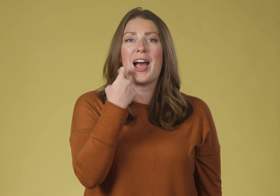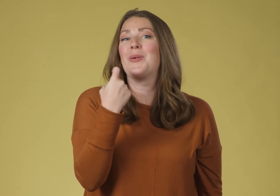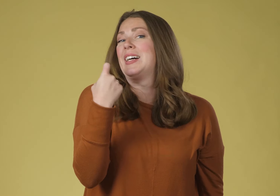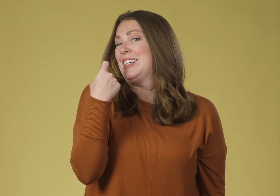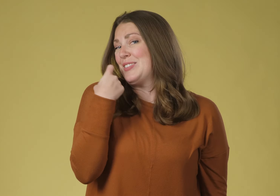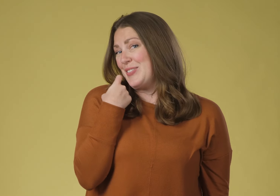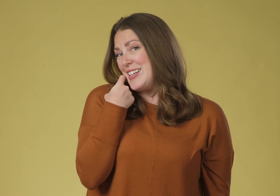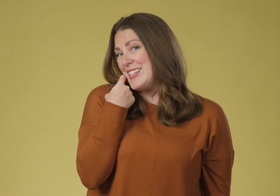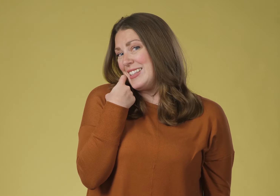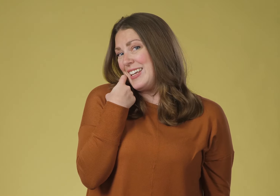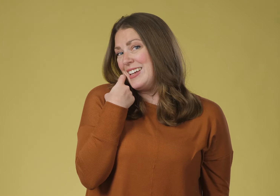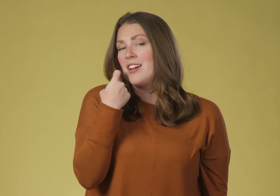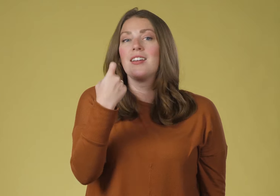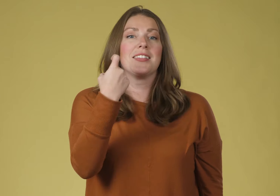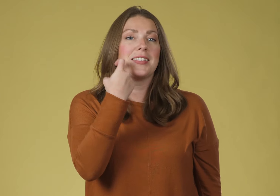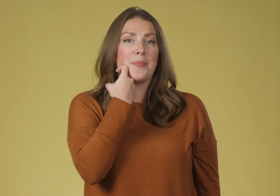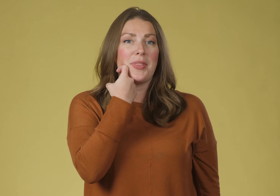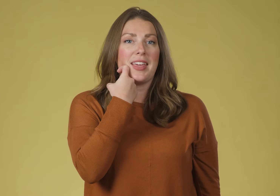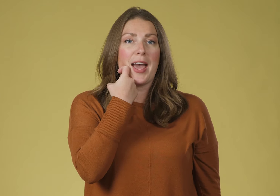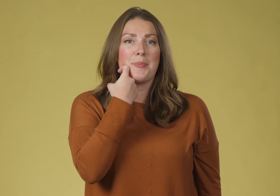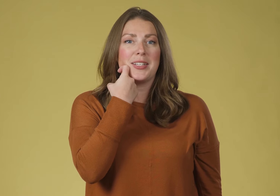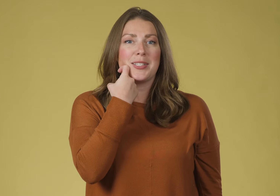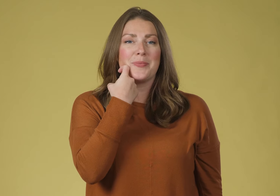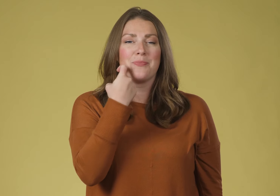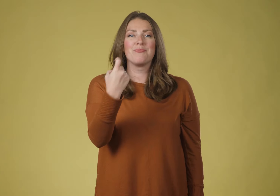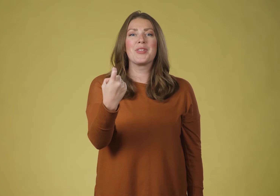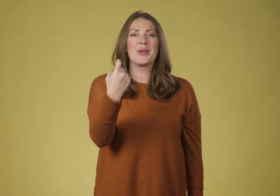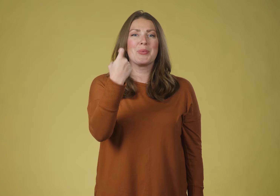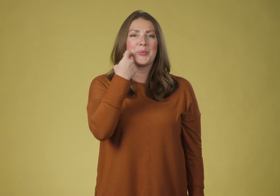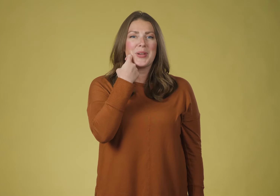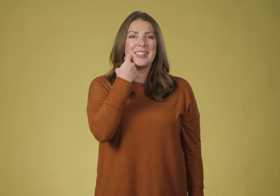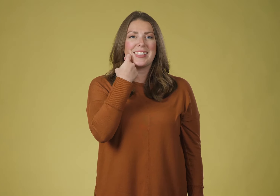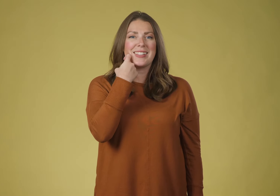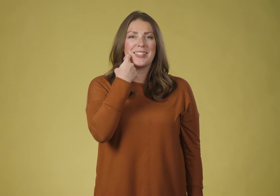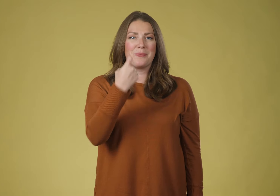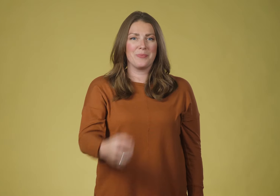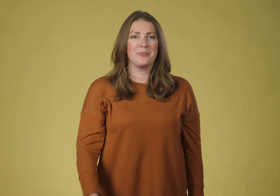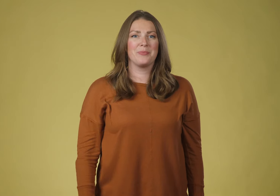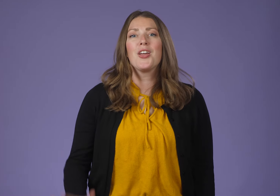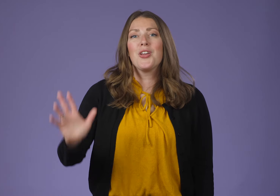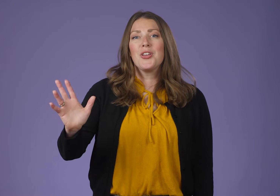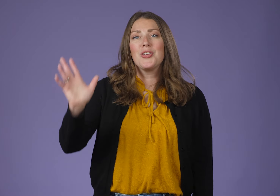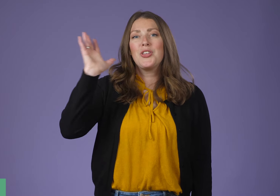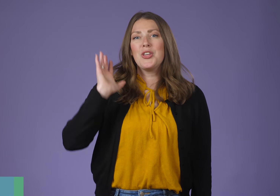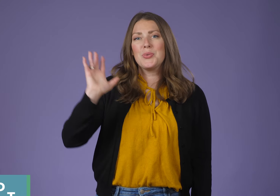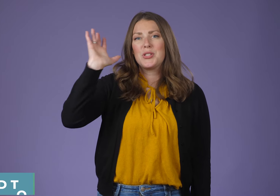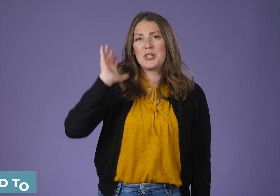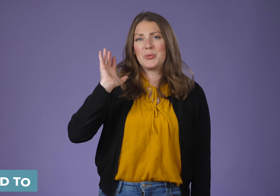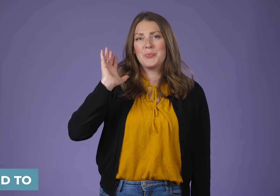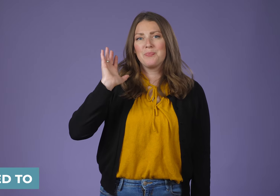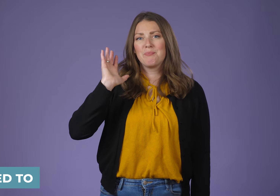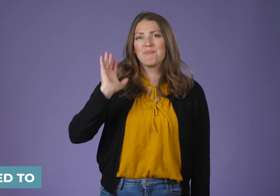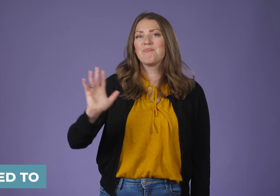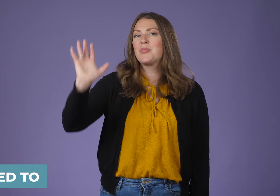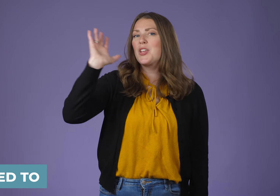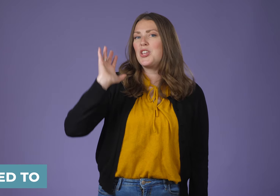how recently something happened. Recent. Used to.